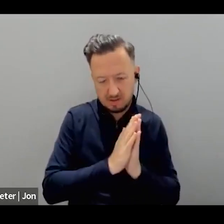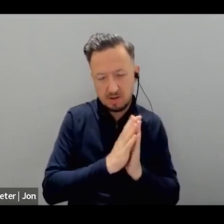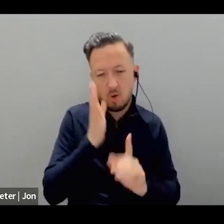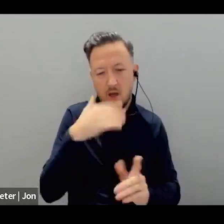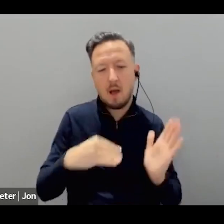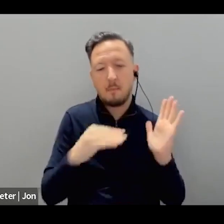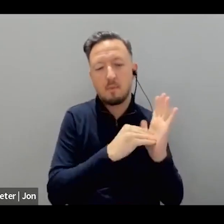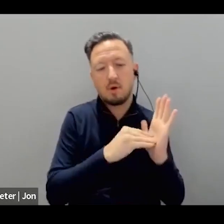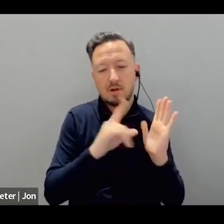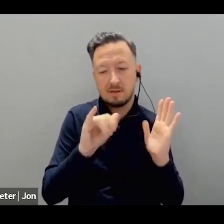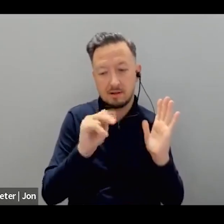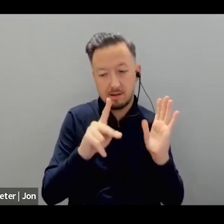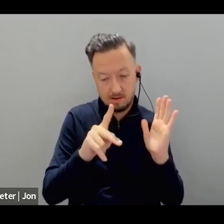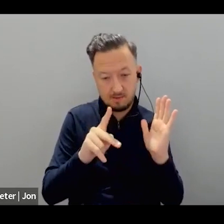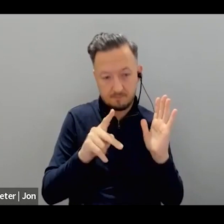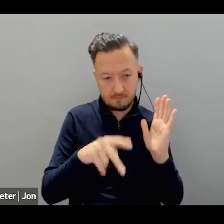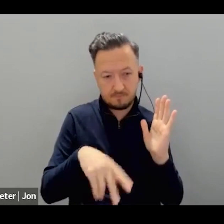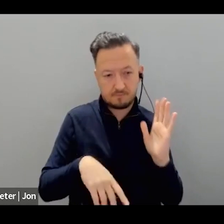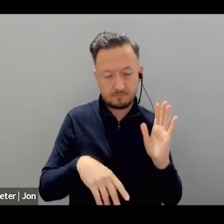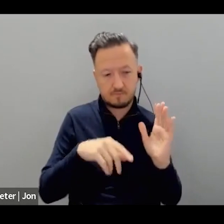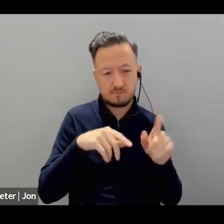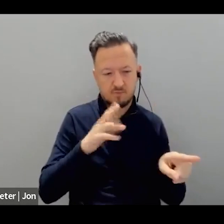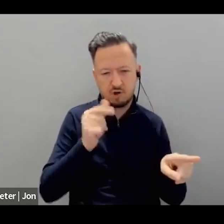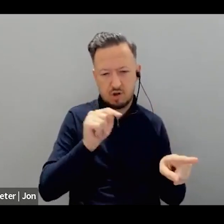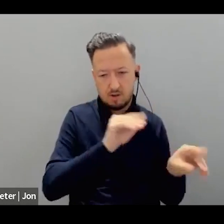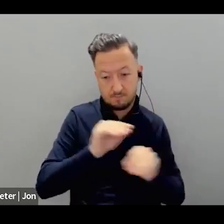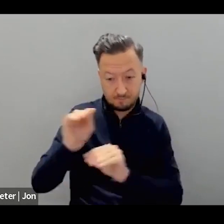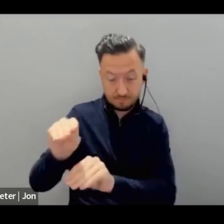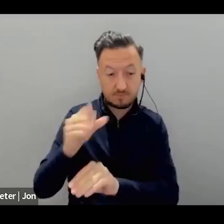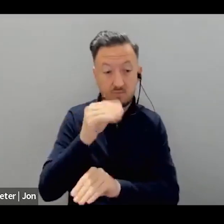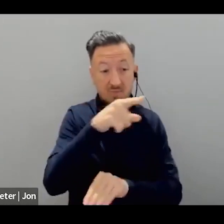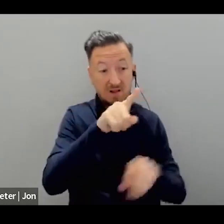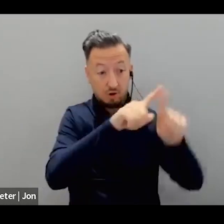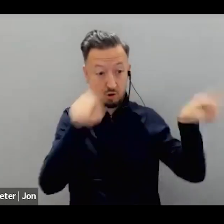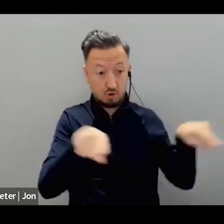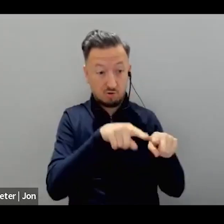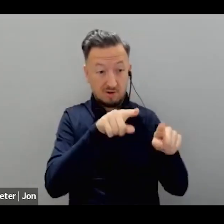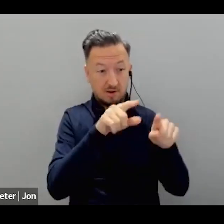chat, or you can also scan the QR code on the screen with your phone.